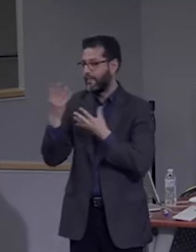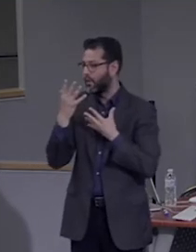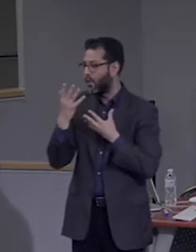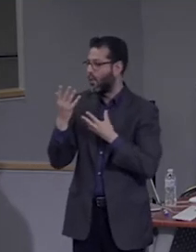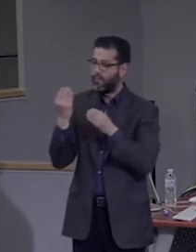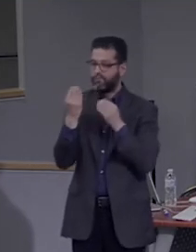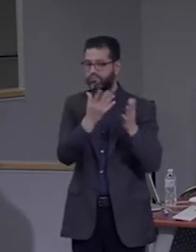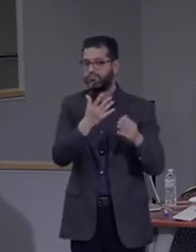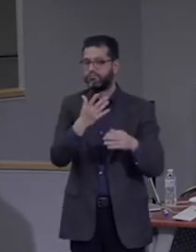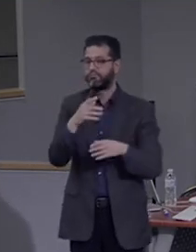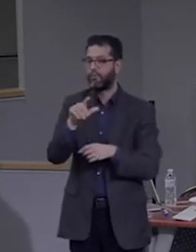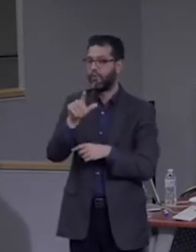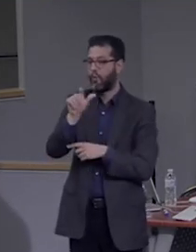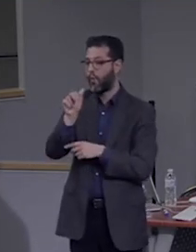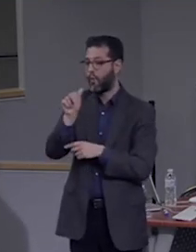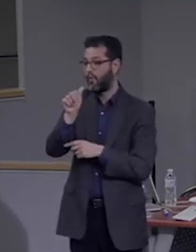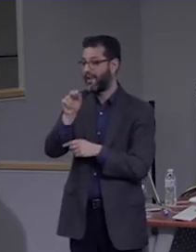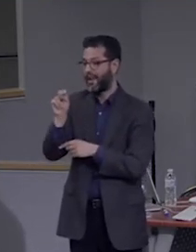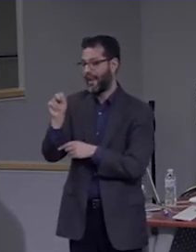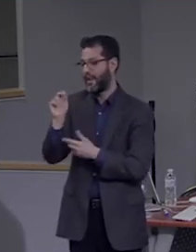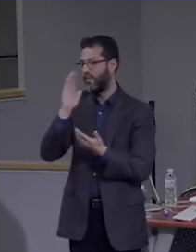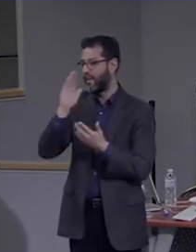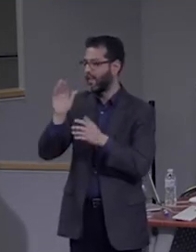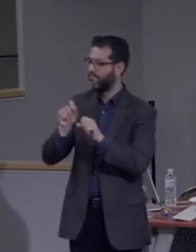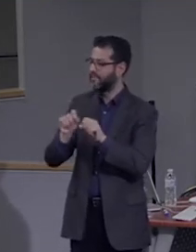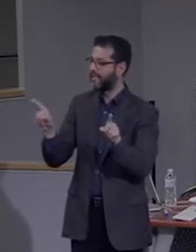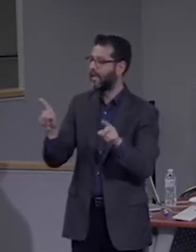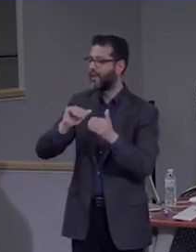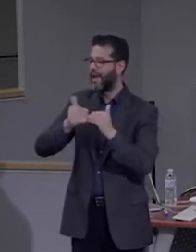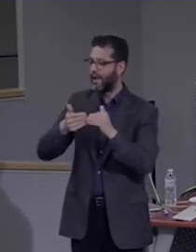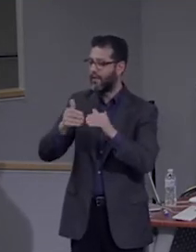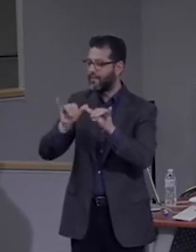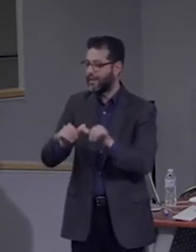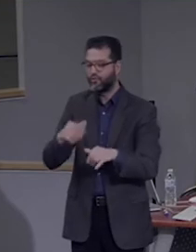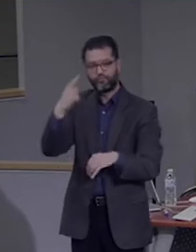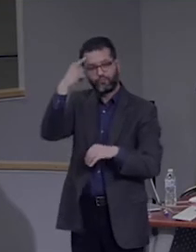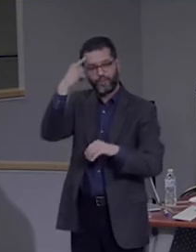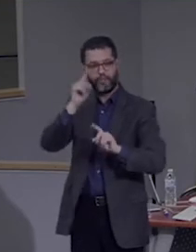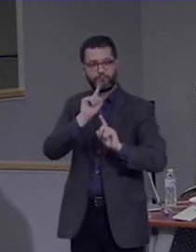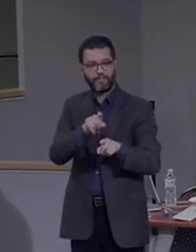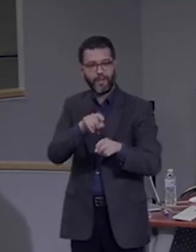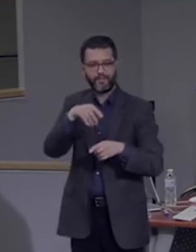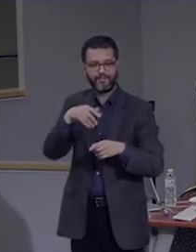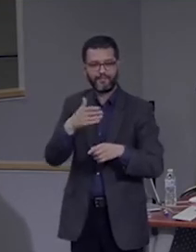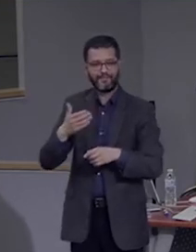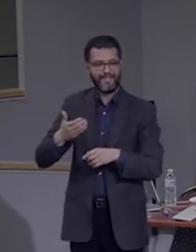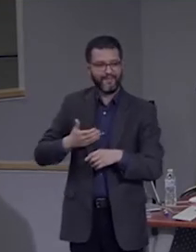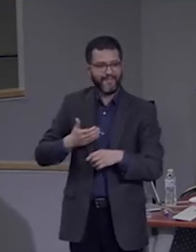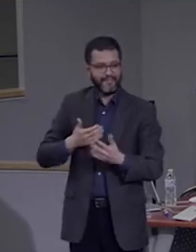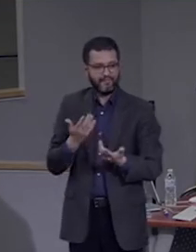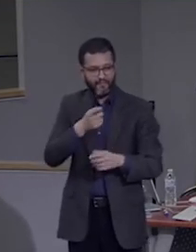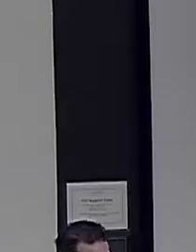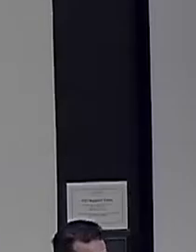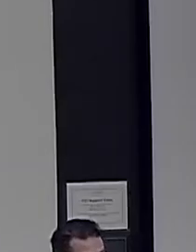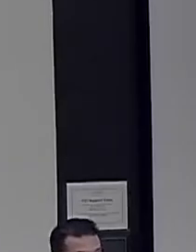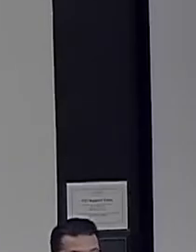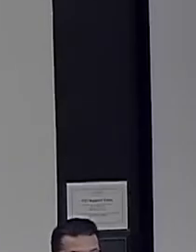no and we will send it to them so how do you measure brain responses in infants they're cute right